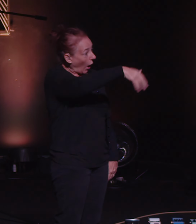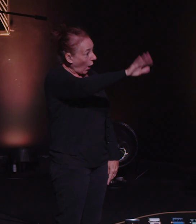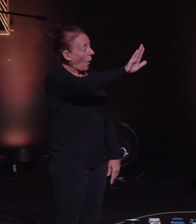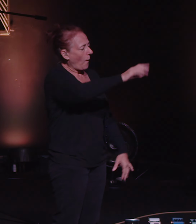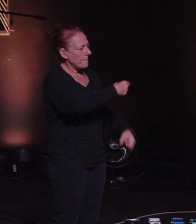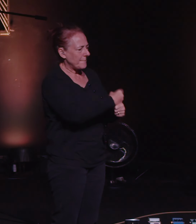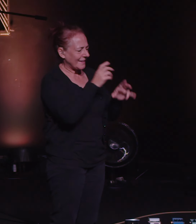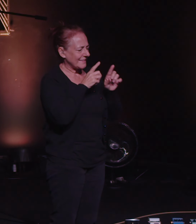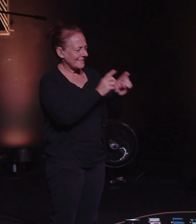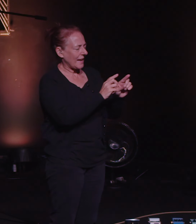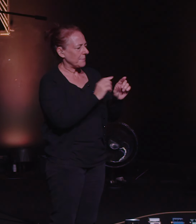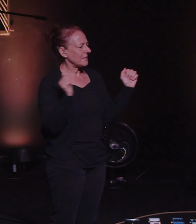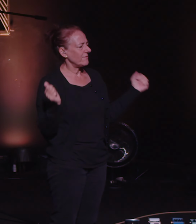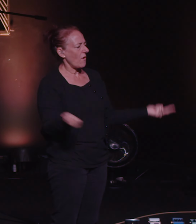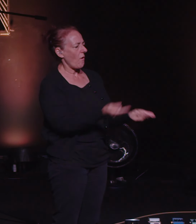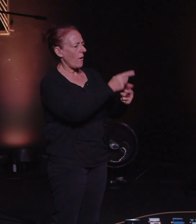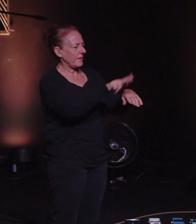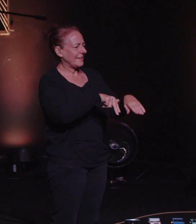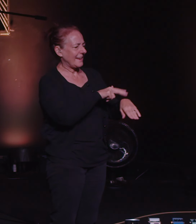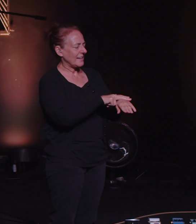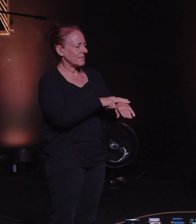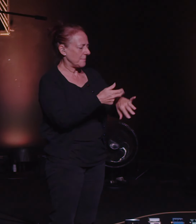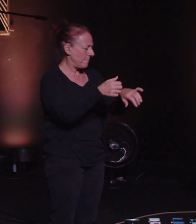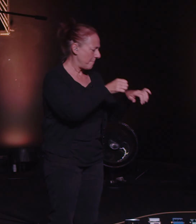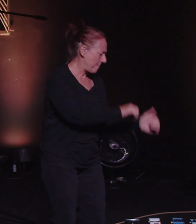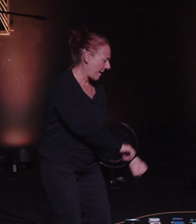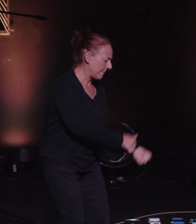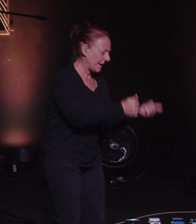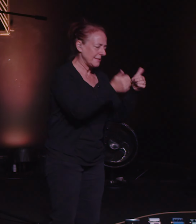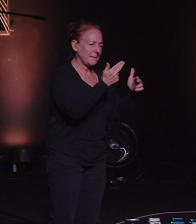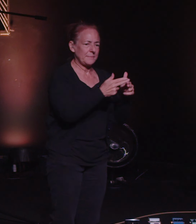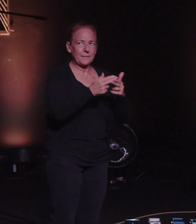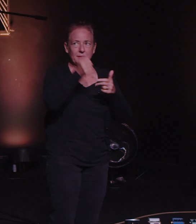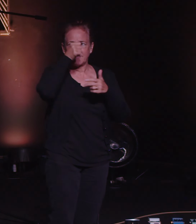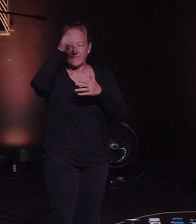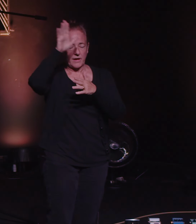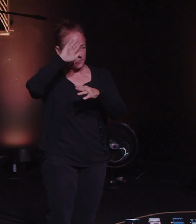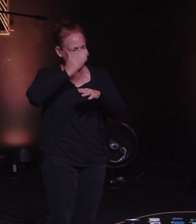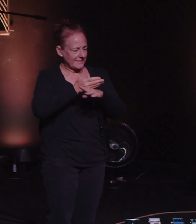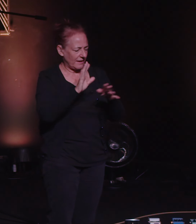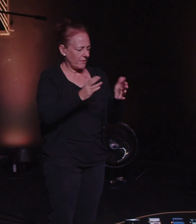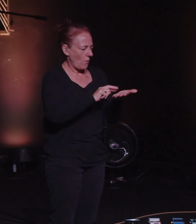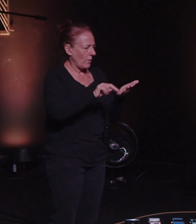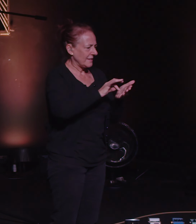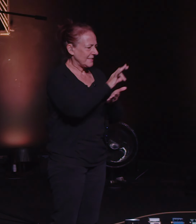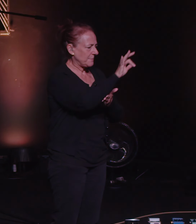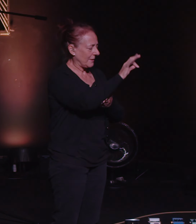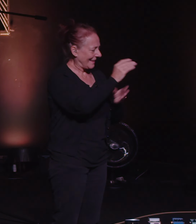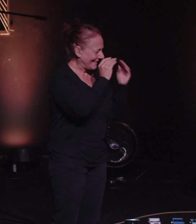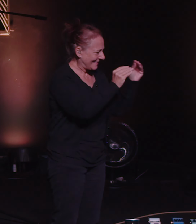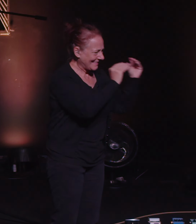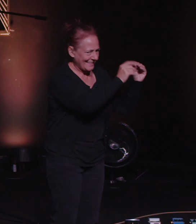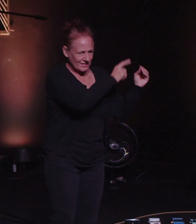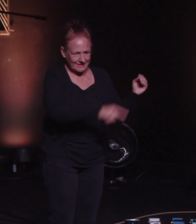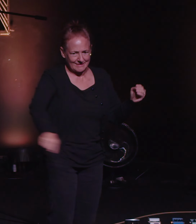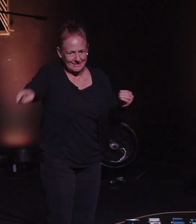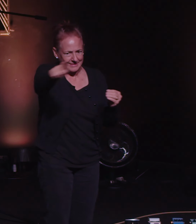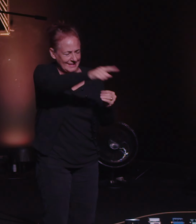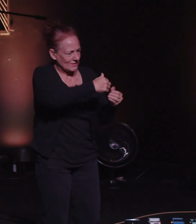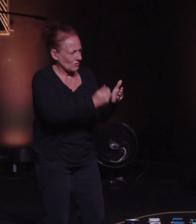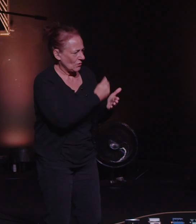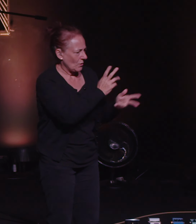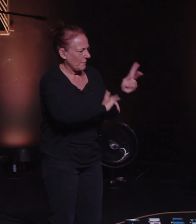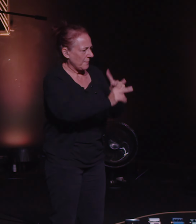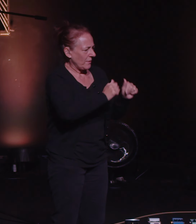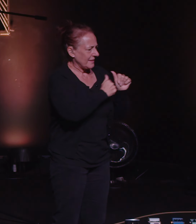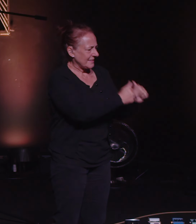make disciples of all the nations, baptizing them in the name of the Father and the Son and the Holy Spirit. And teach these new disciples to obey all